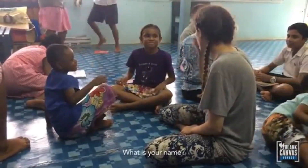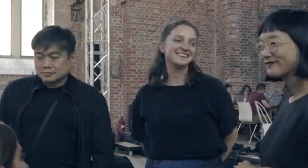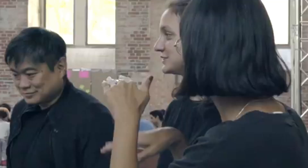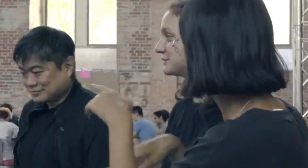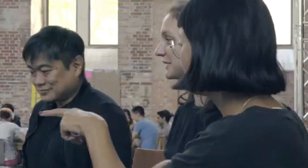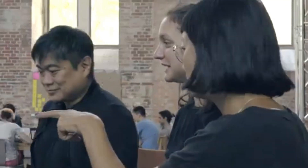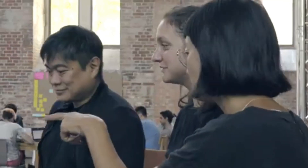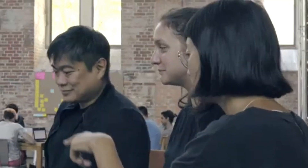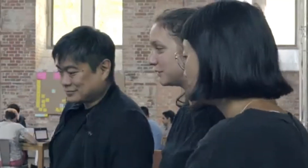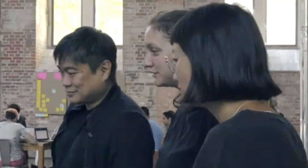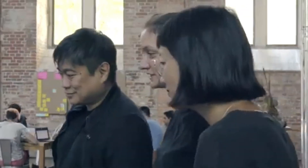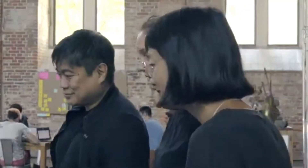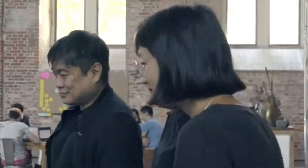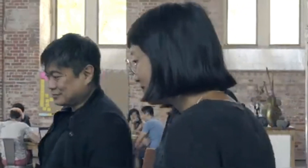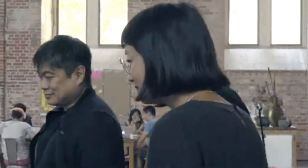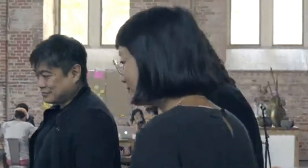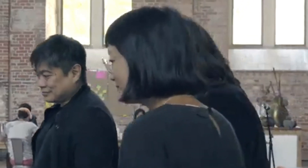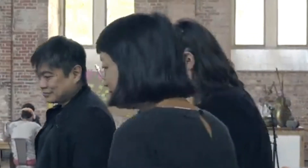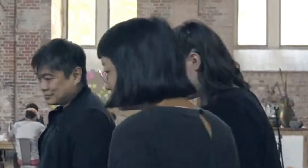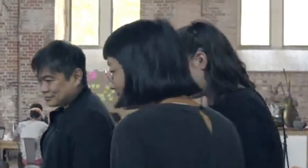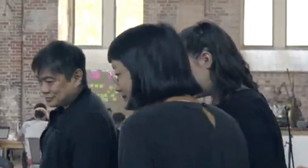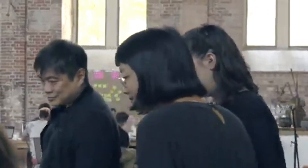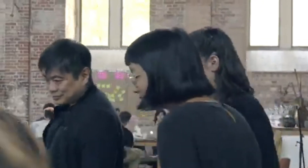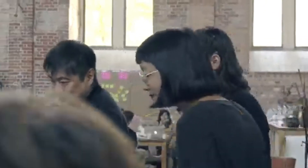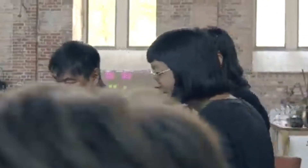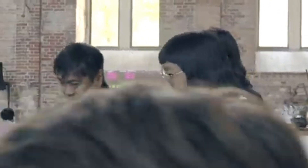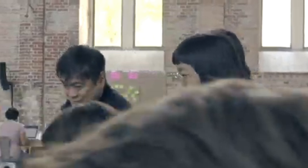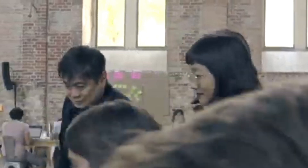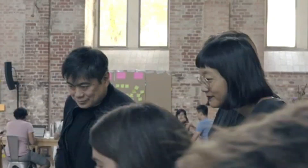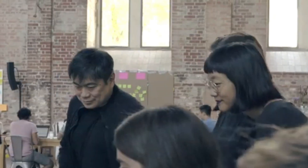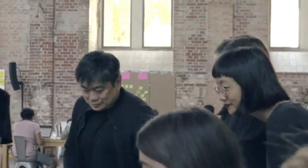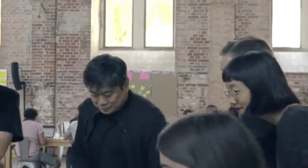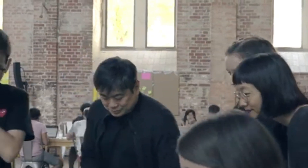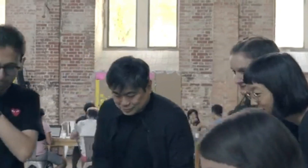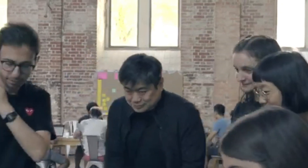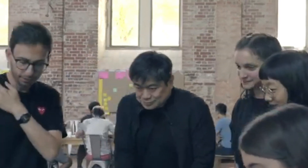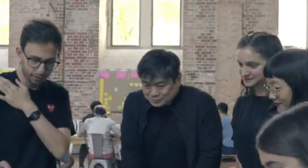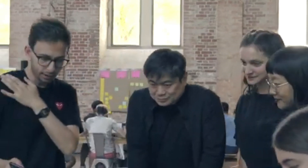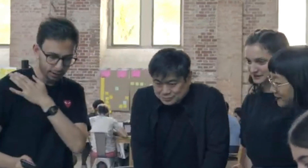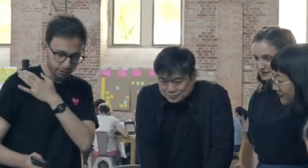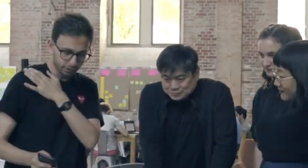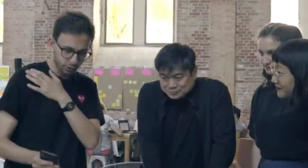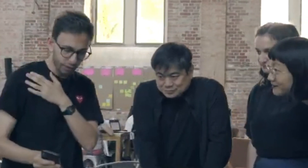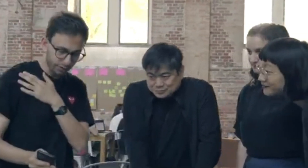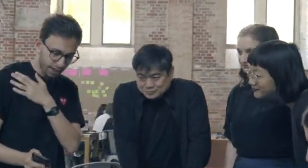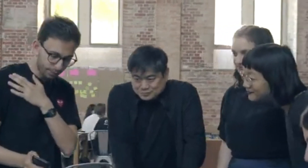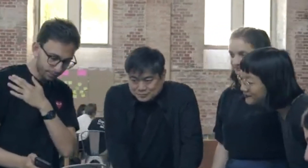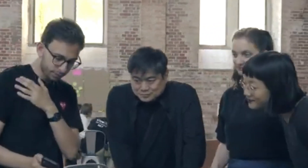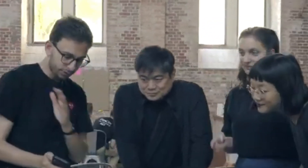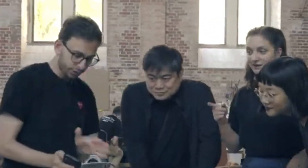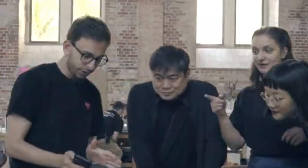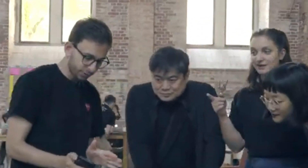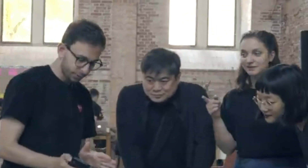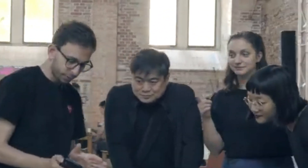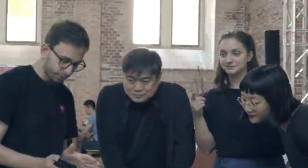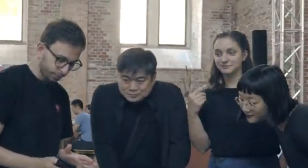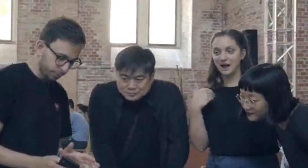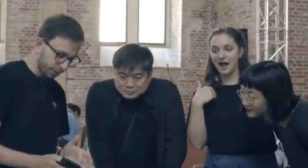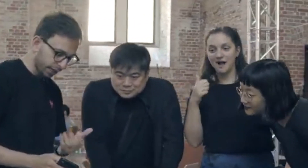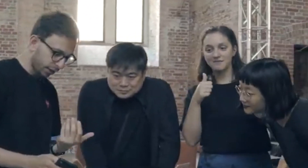and Chinese Sign Language, CSL. Unlike spoken languages, these are not mutually intelligible, meaning an ASL user